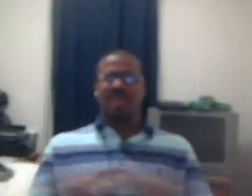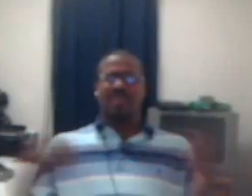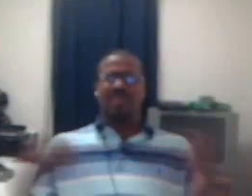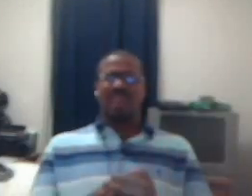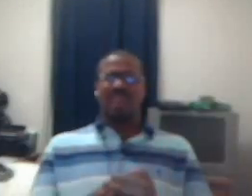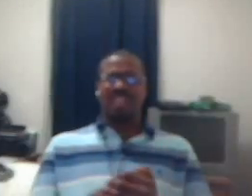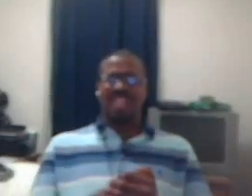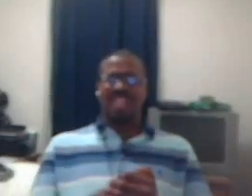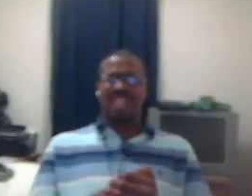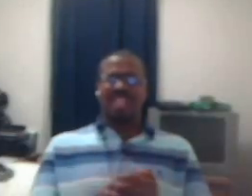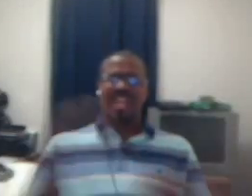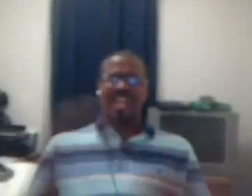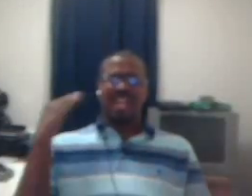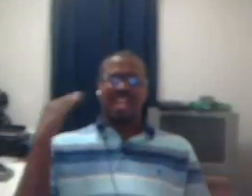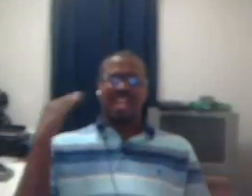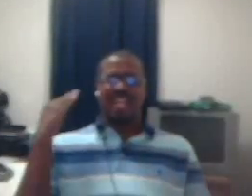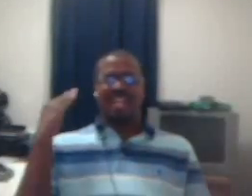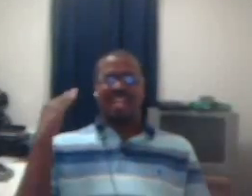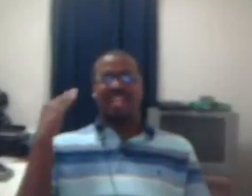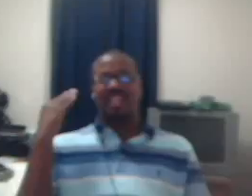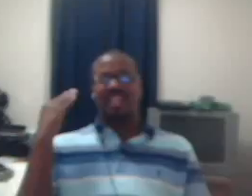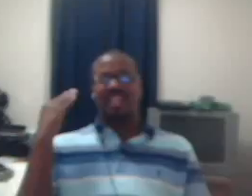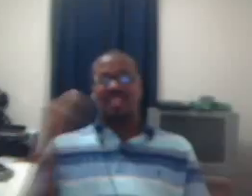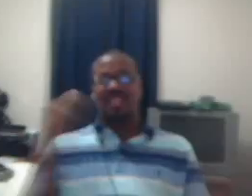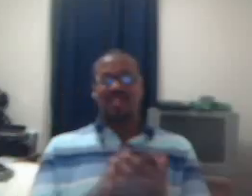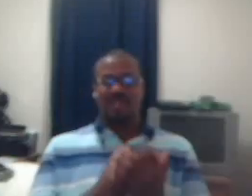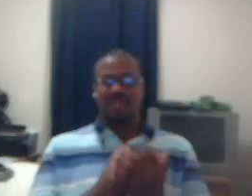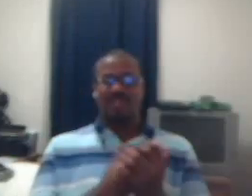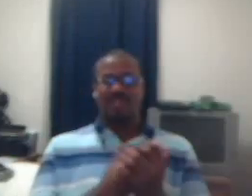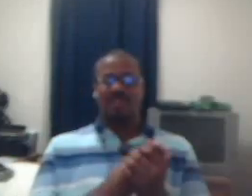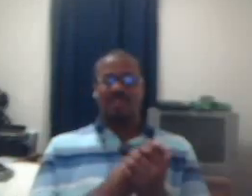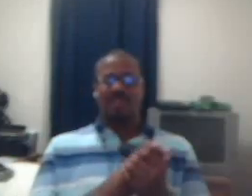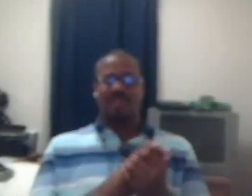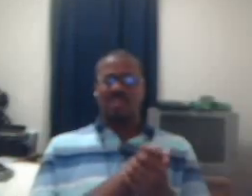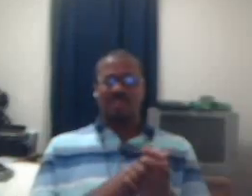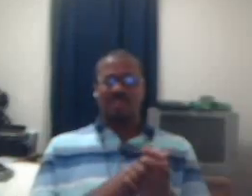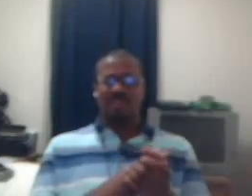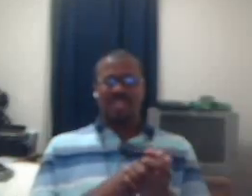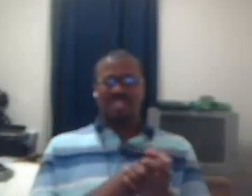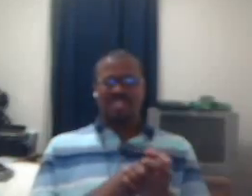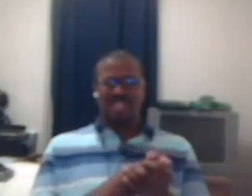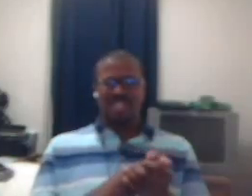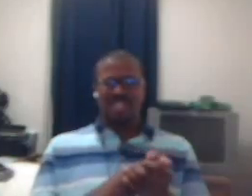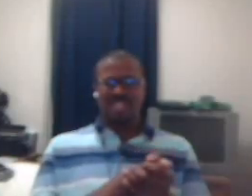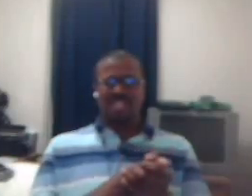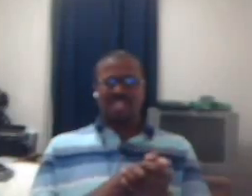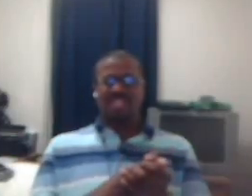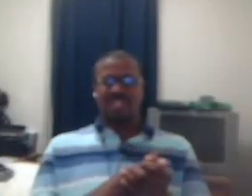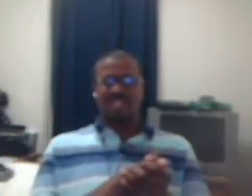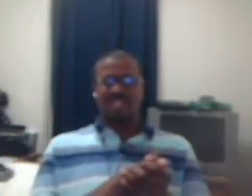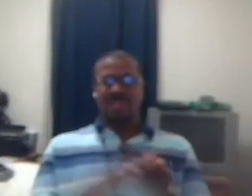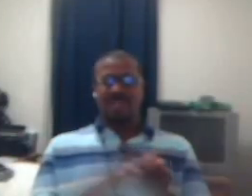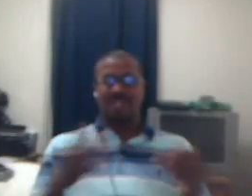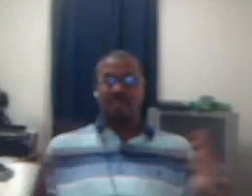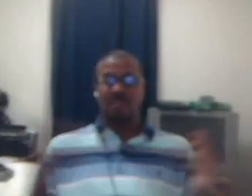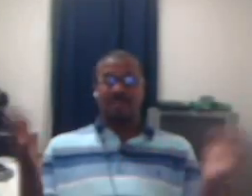me so agitated, and I started cursing up a storm, you know. Yes, indeed. Some women